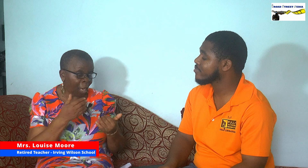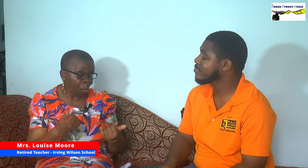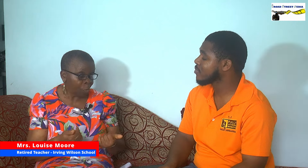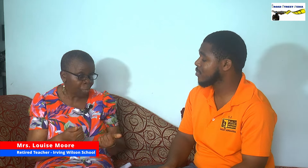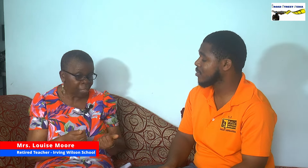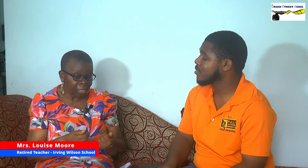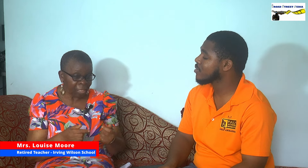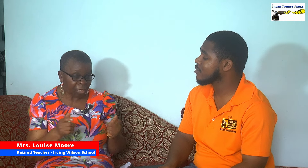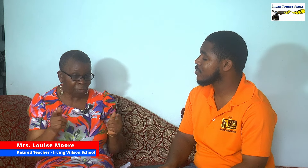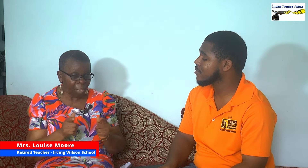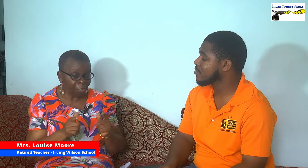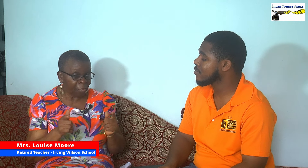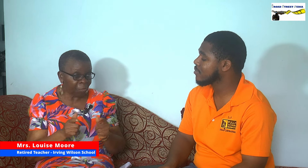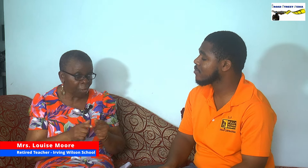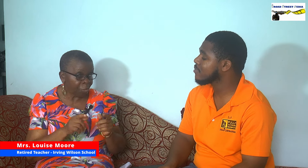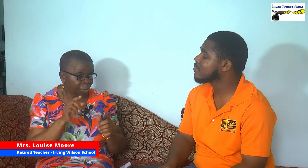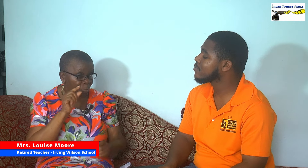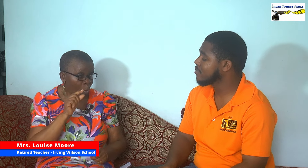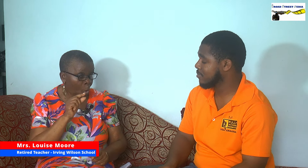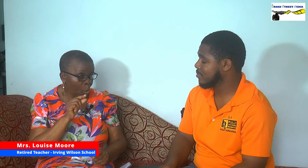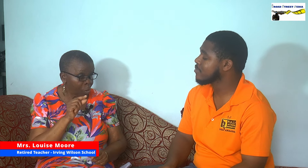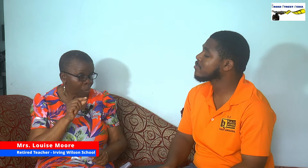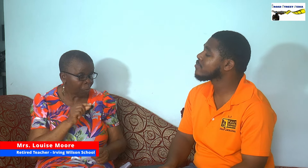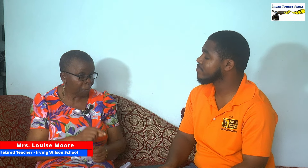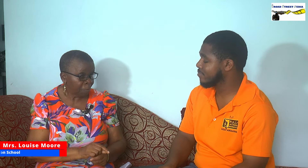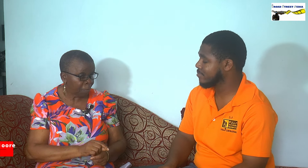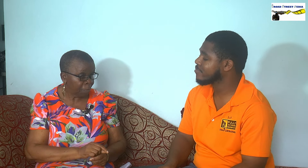now is very, very small.